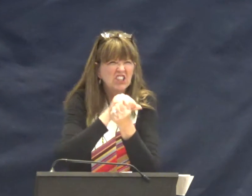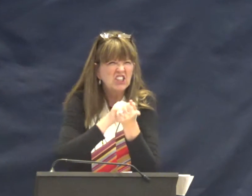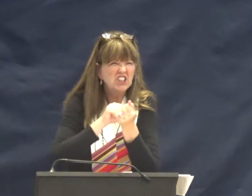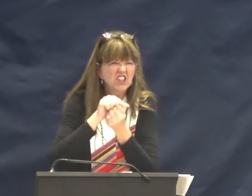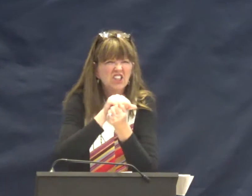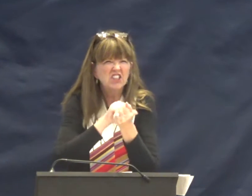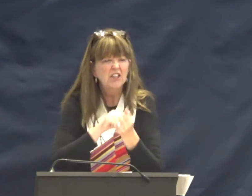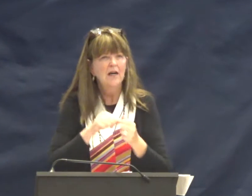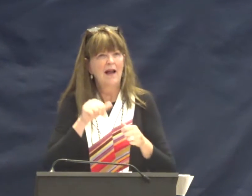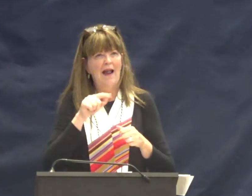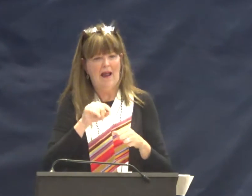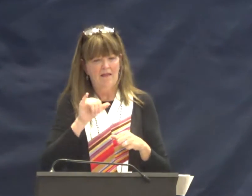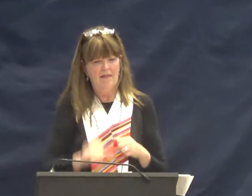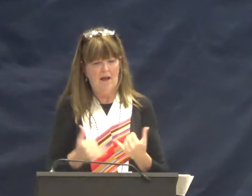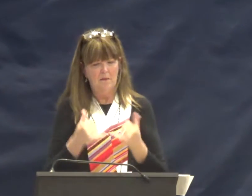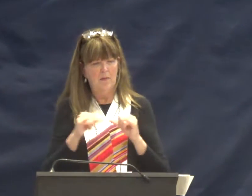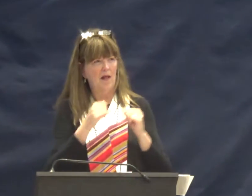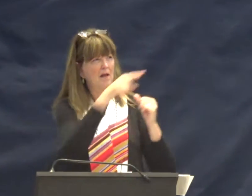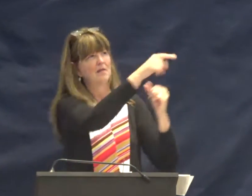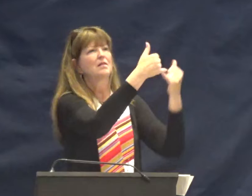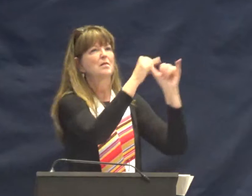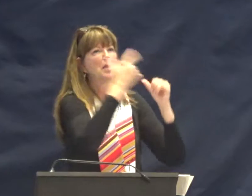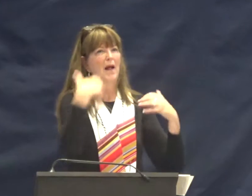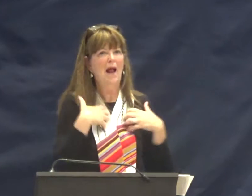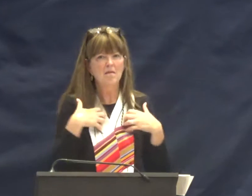They talk about people hearing animals grinding their teeth.